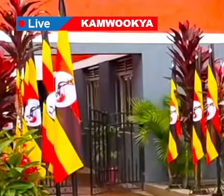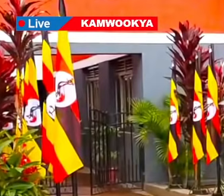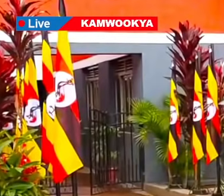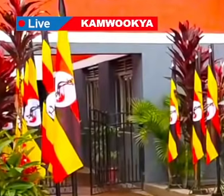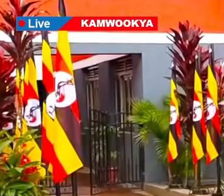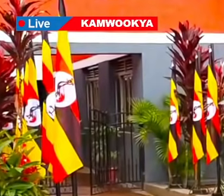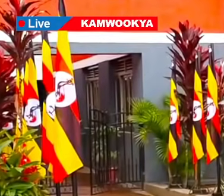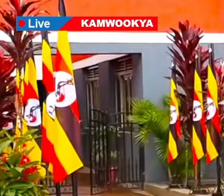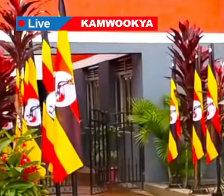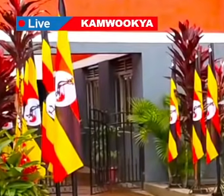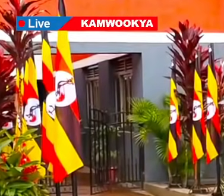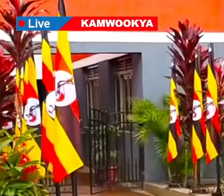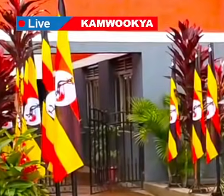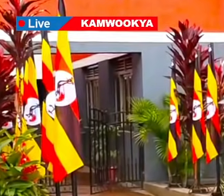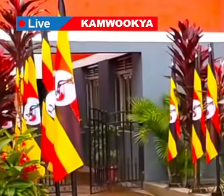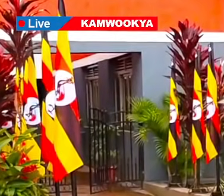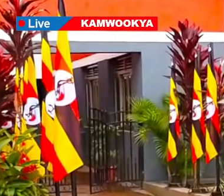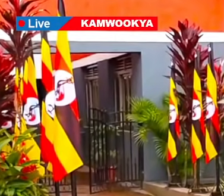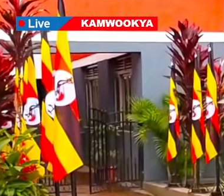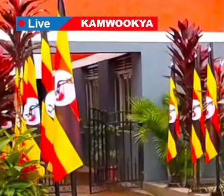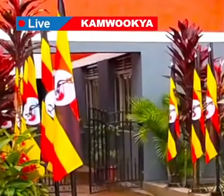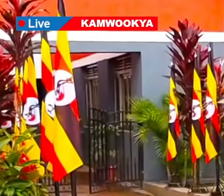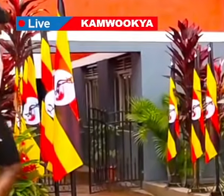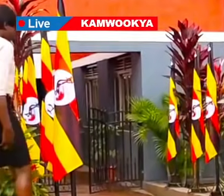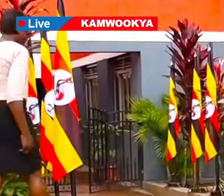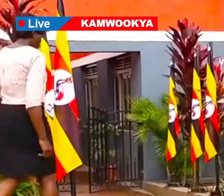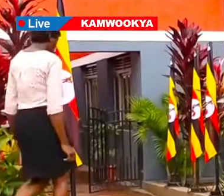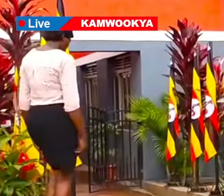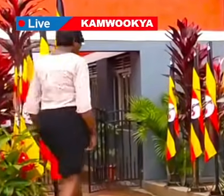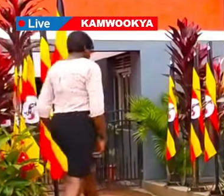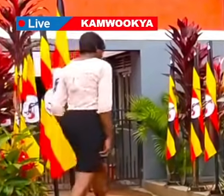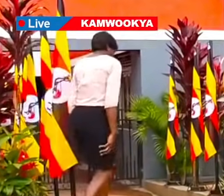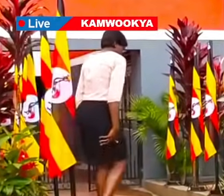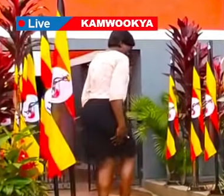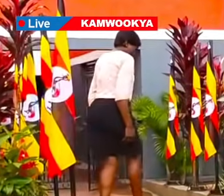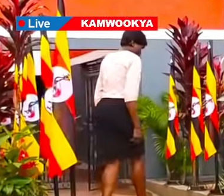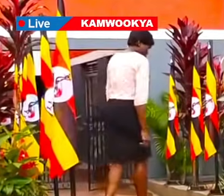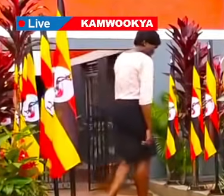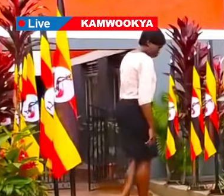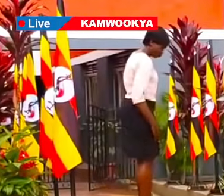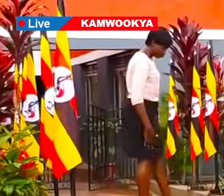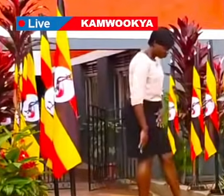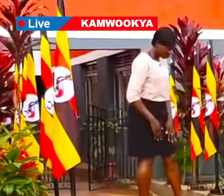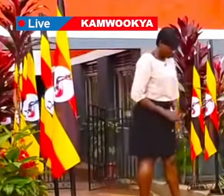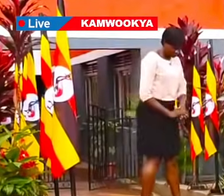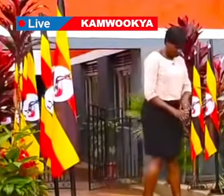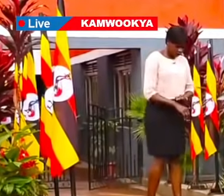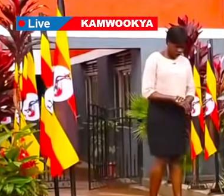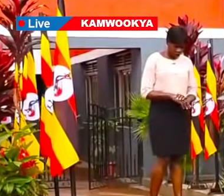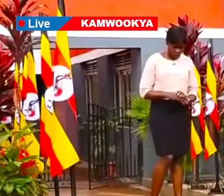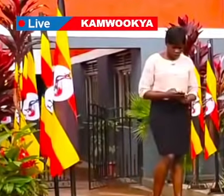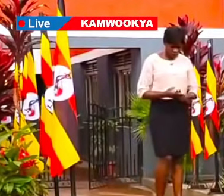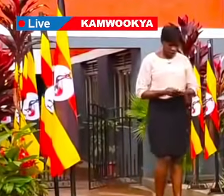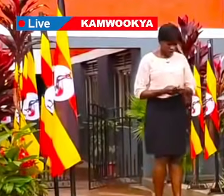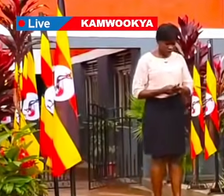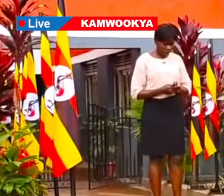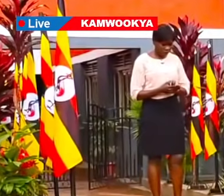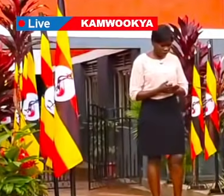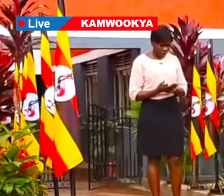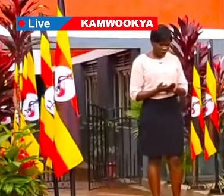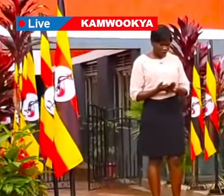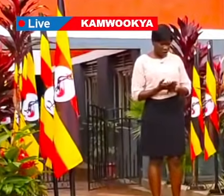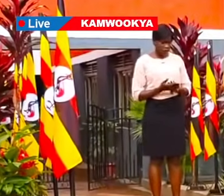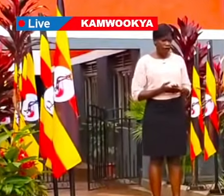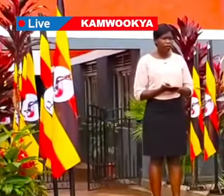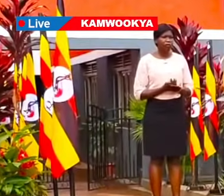ideologies, and even insinuated could be tethered to certain religious affiliations. That was a very